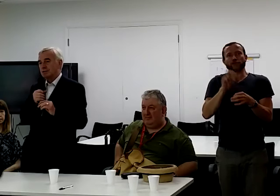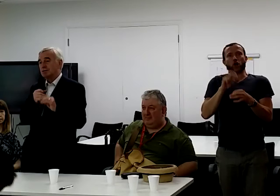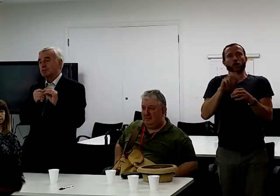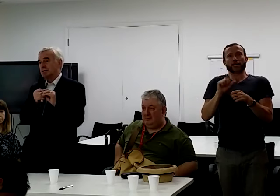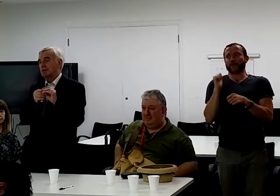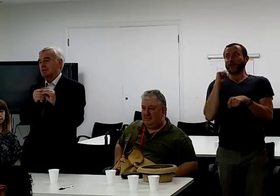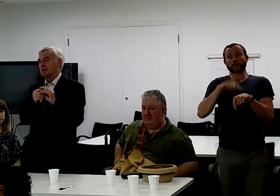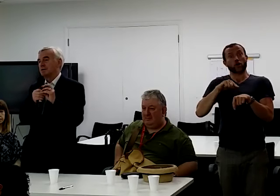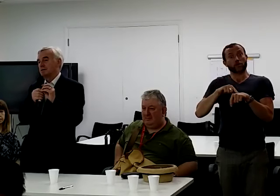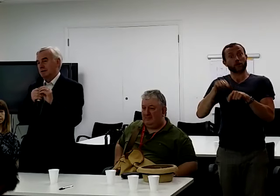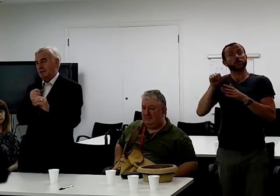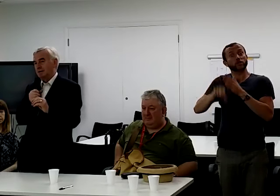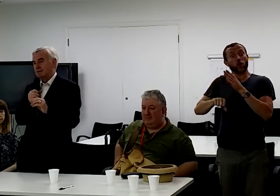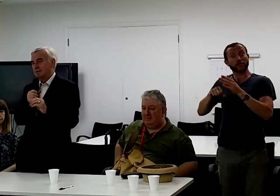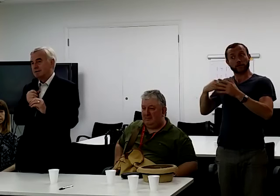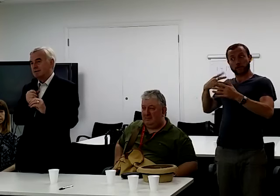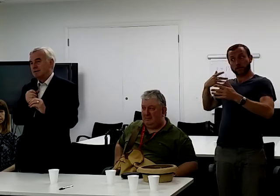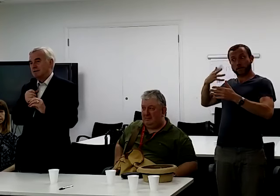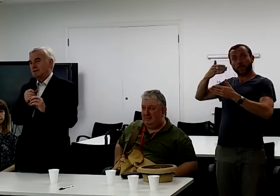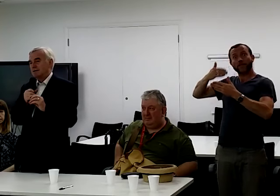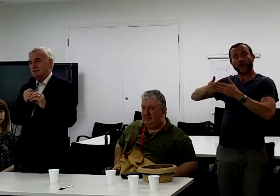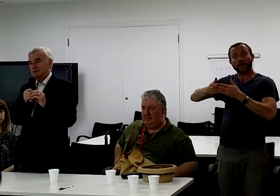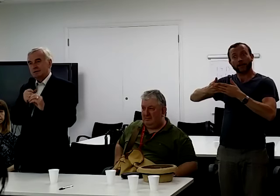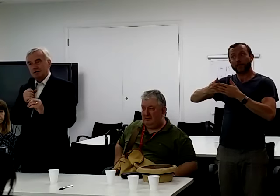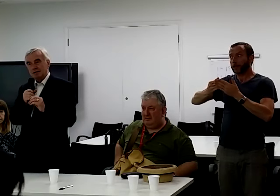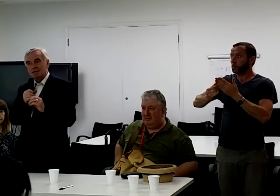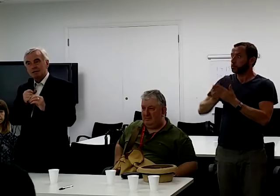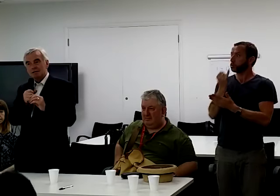then existed. So it started then.